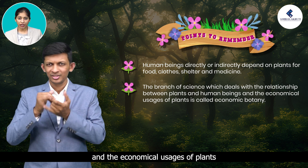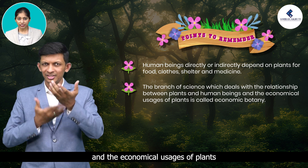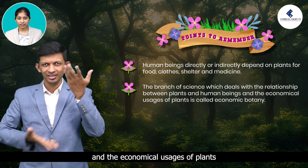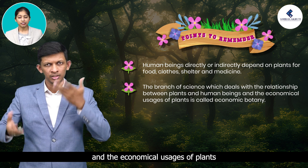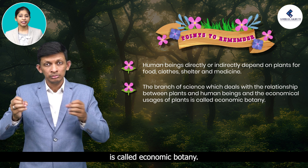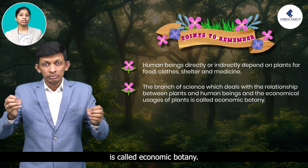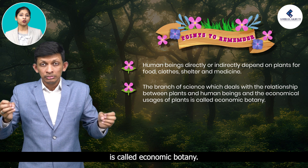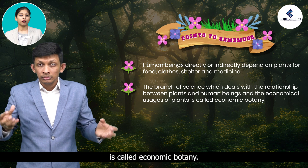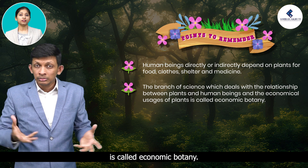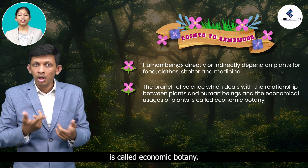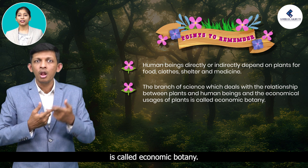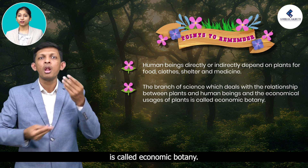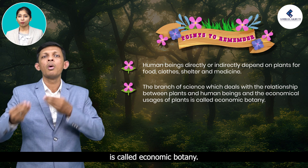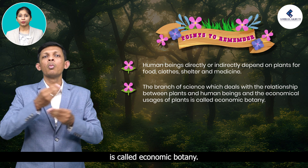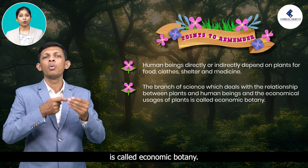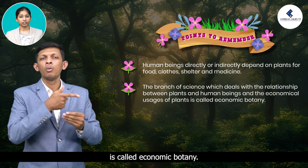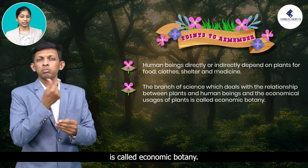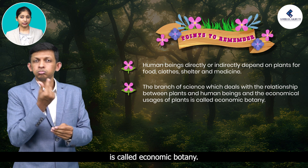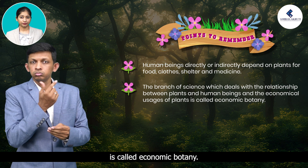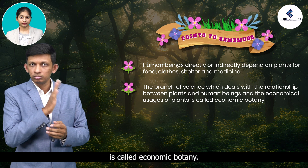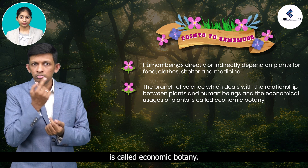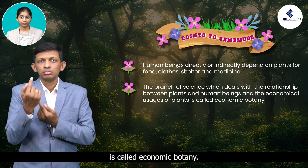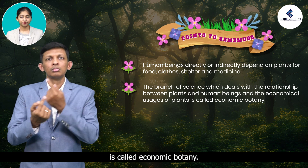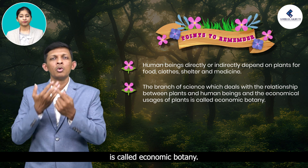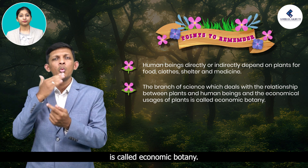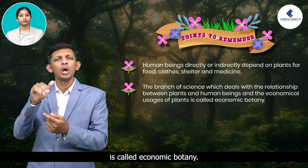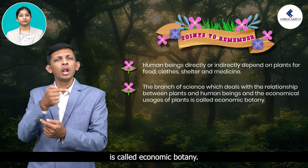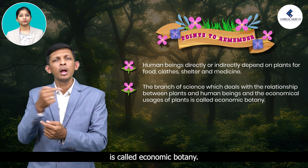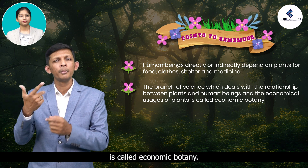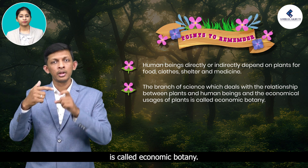of plants is called economic botany.